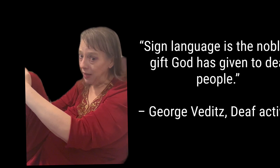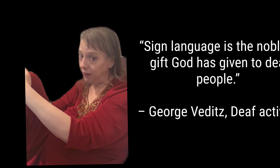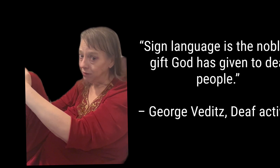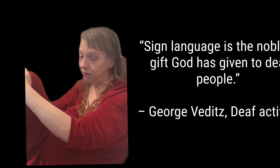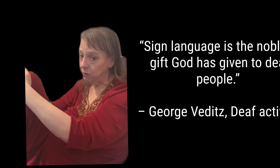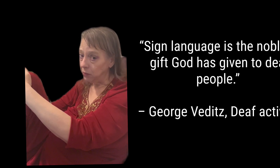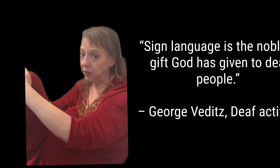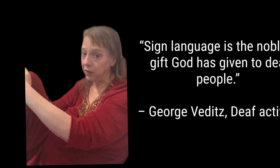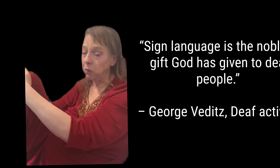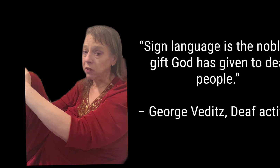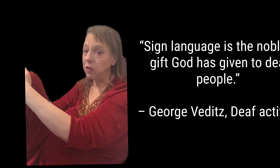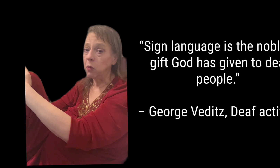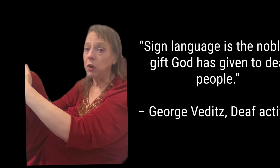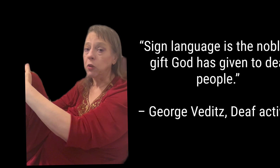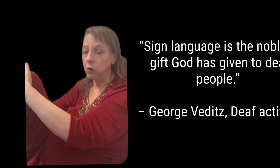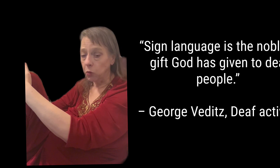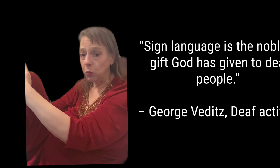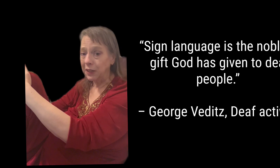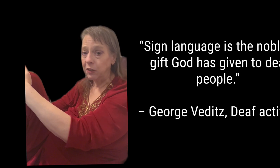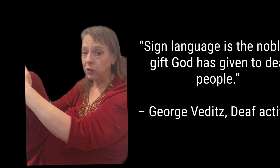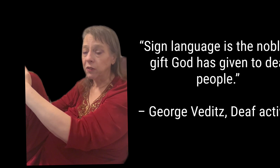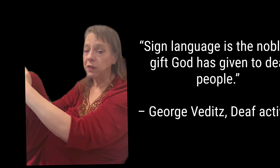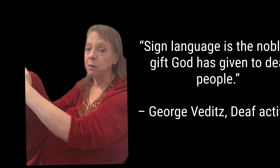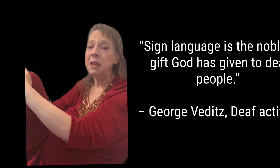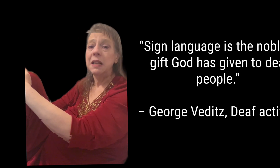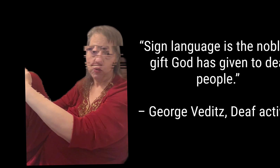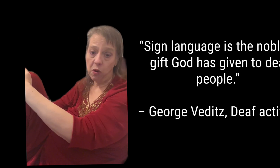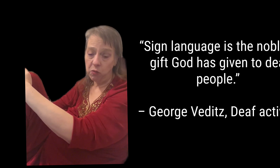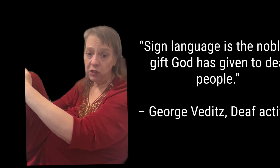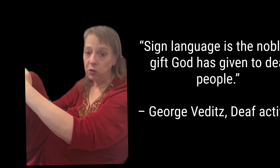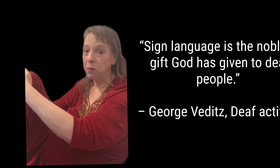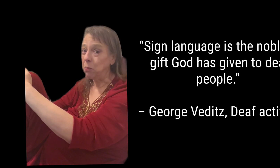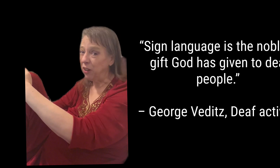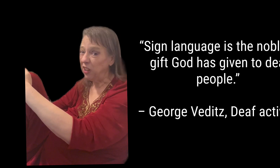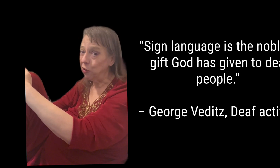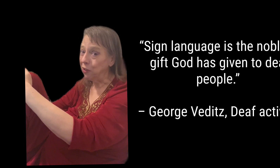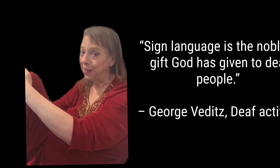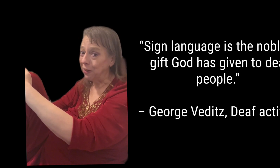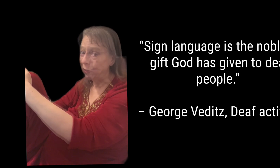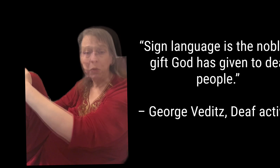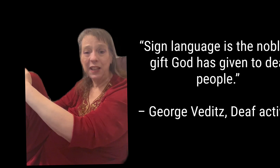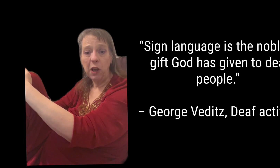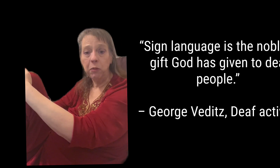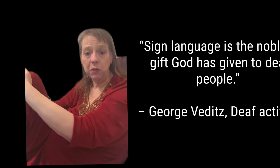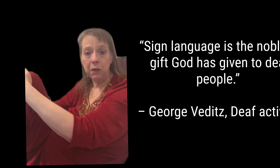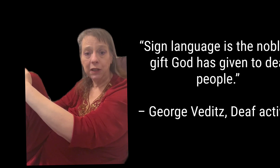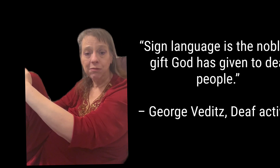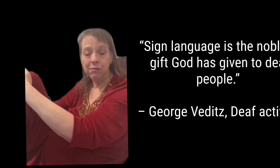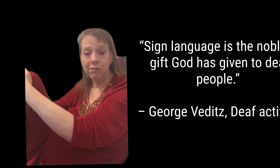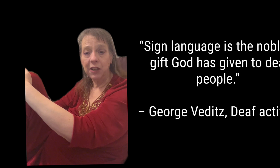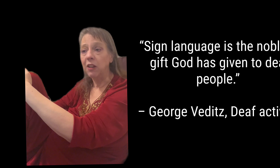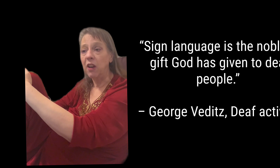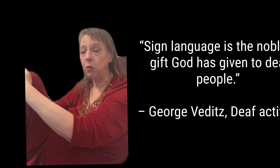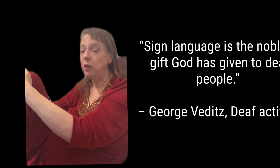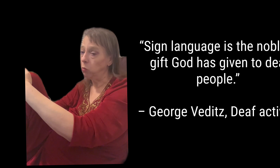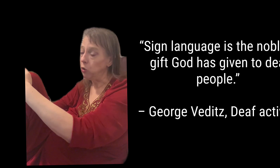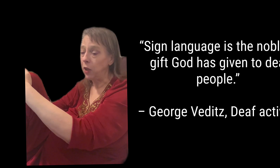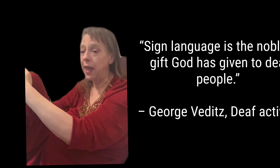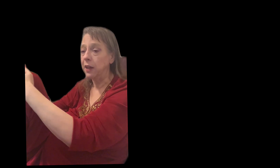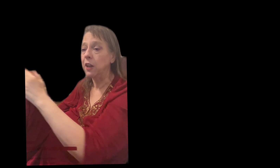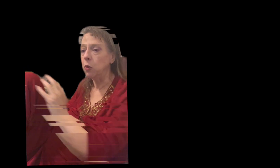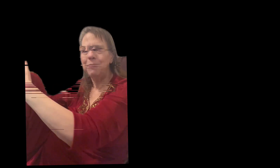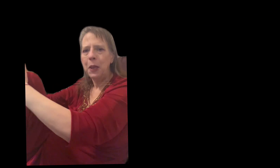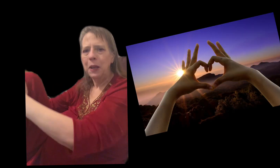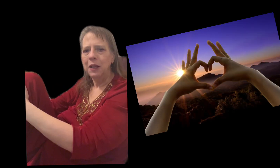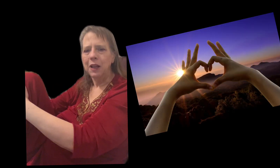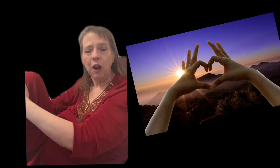call me because I was the only one who could really service them. After 12 weeks, you'll be pretty good, actually. Really help somebody in a lot of ways. Well, you